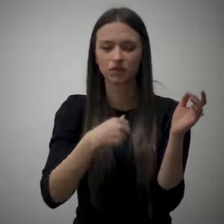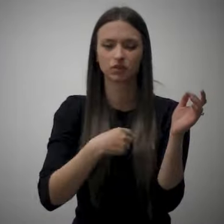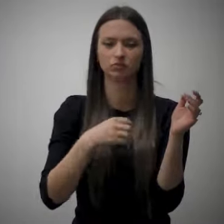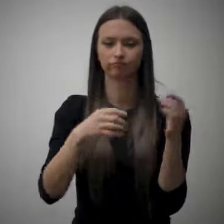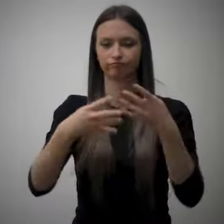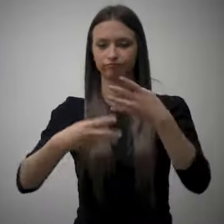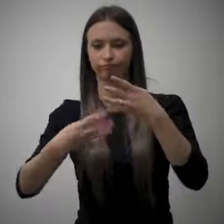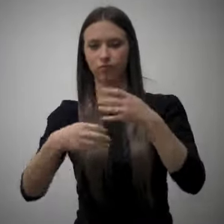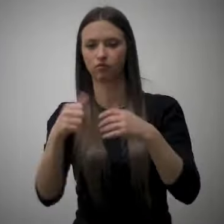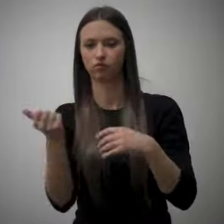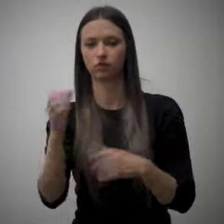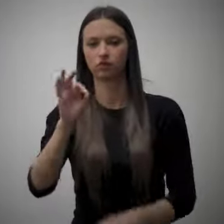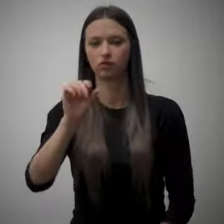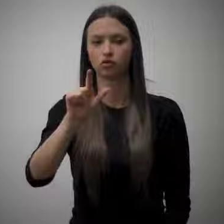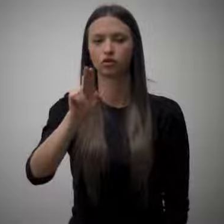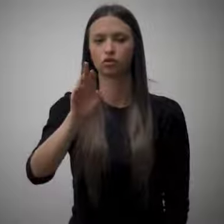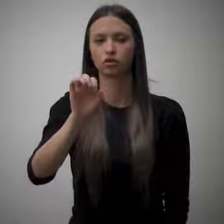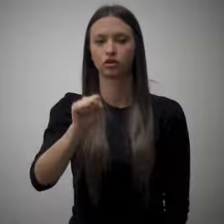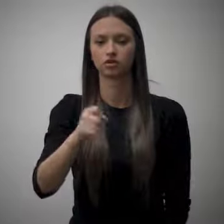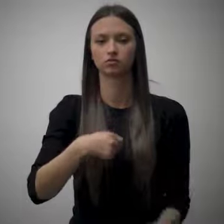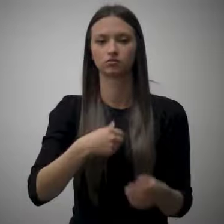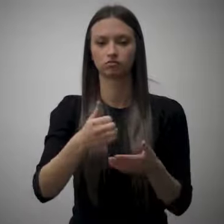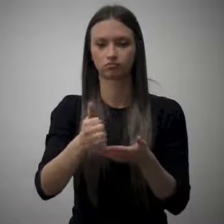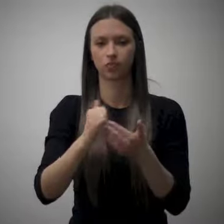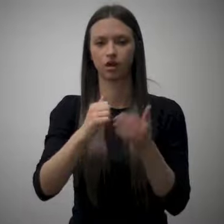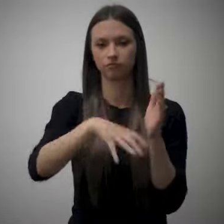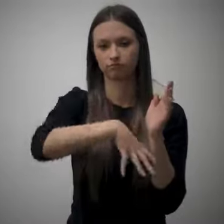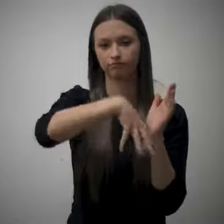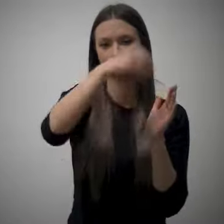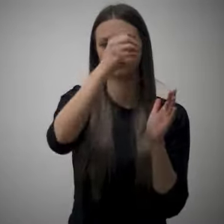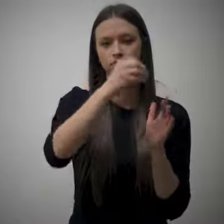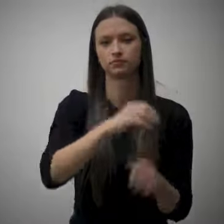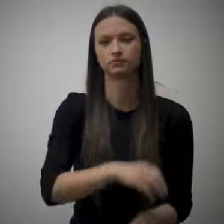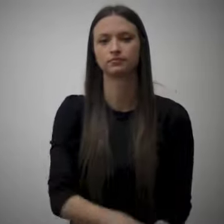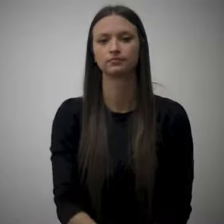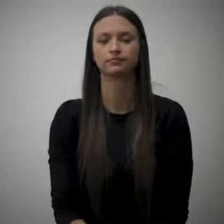flushed away by the lubricating fluids or blood in your system.